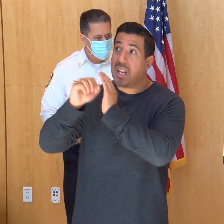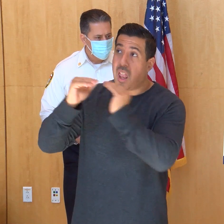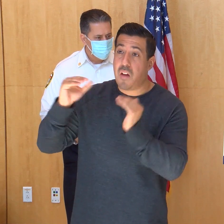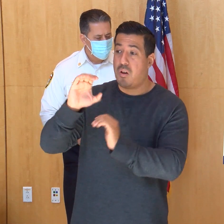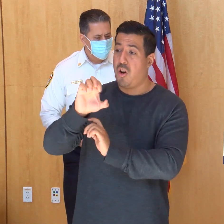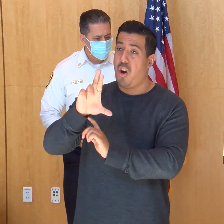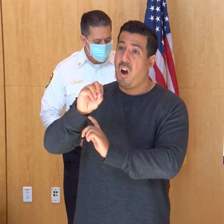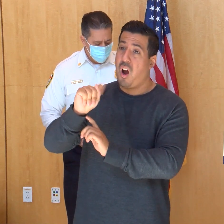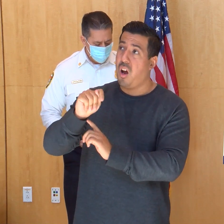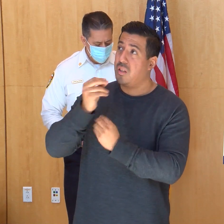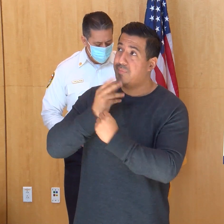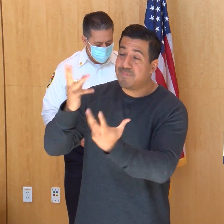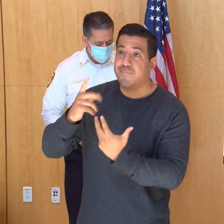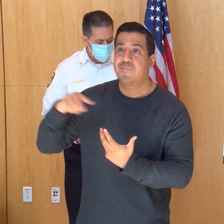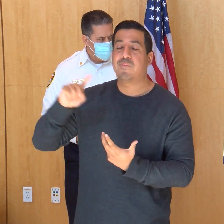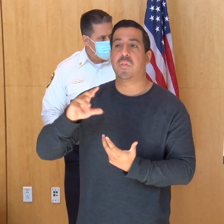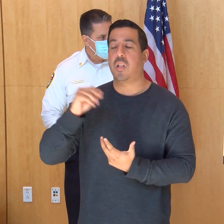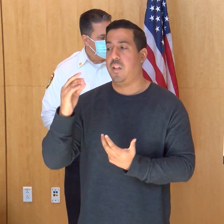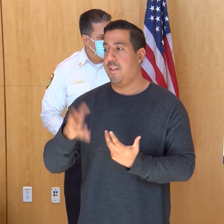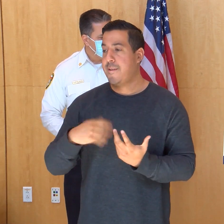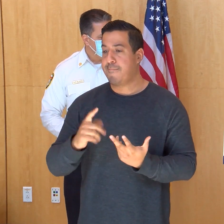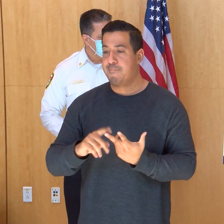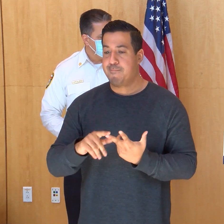ERCOT, to our